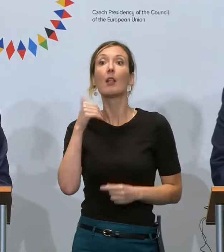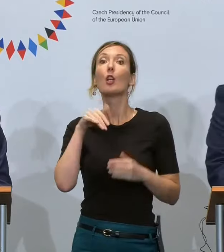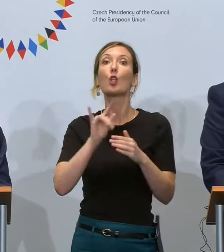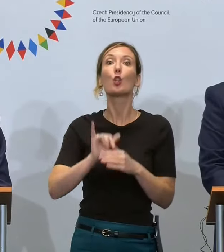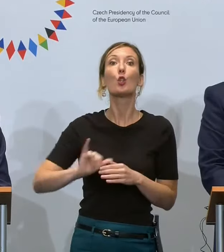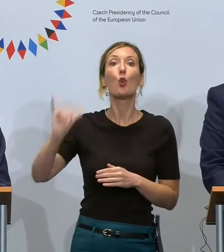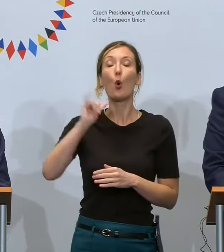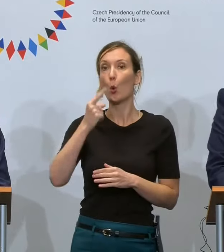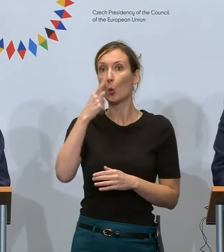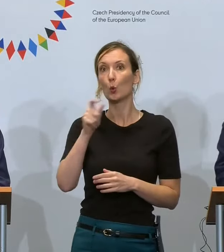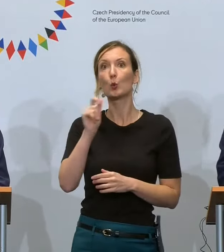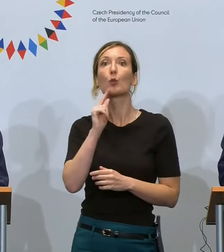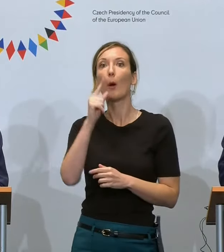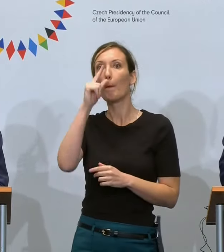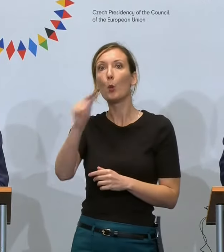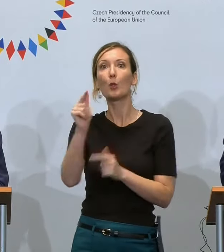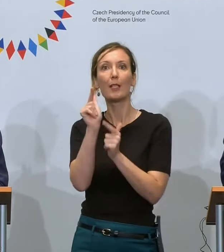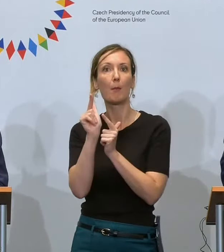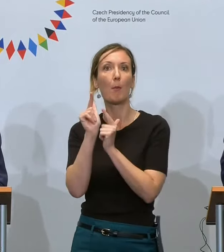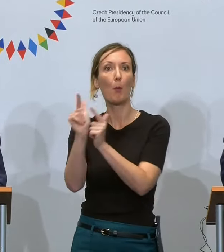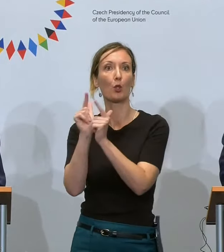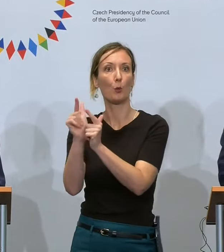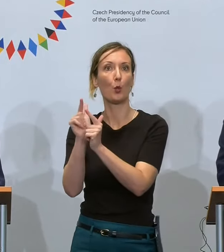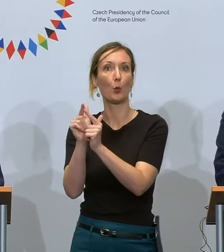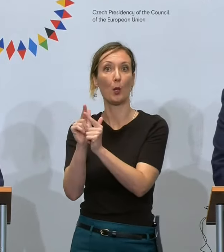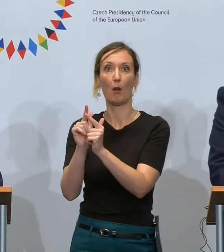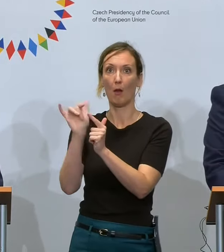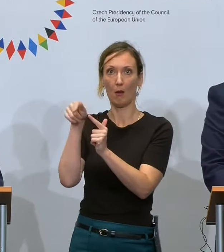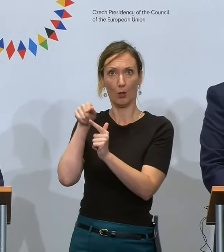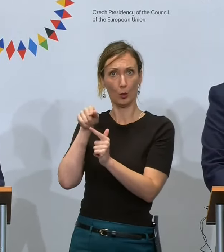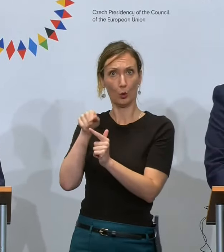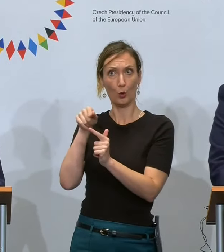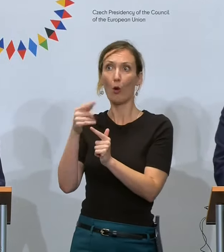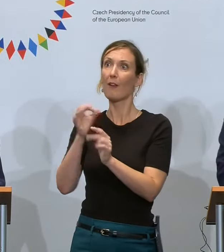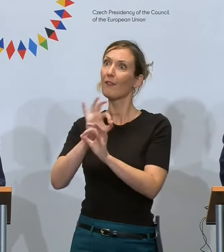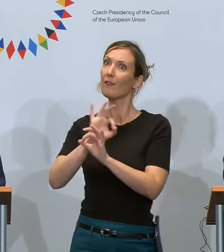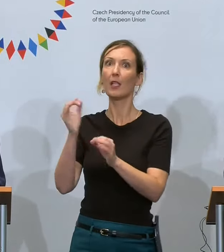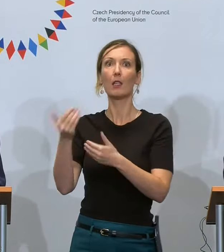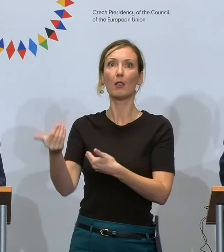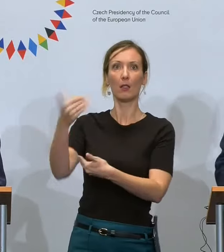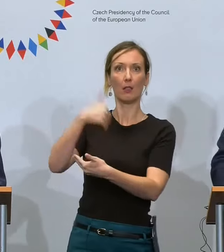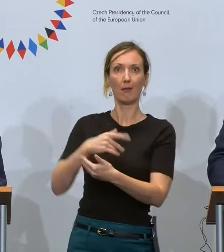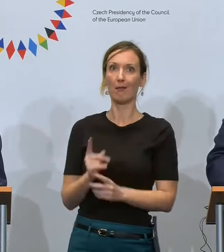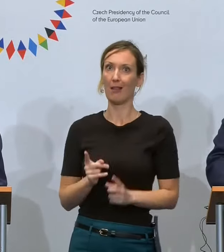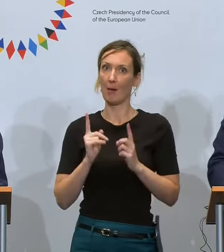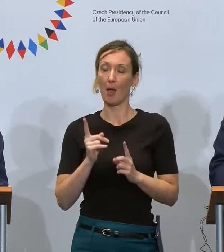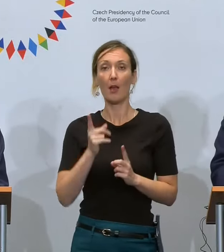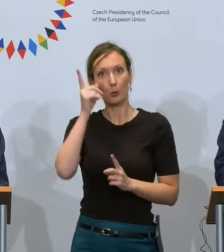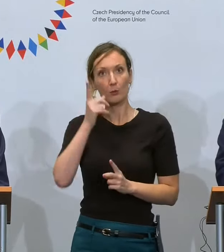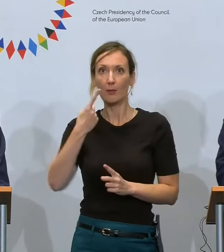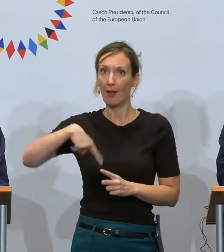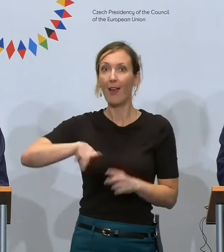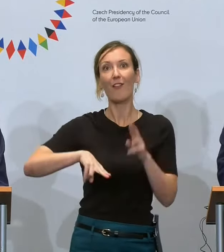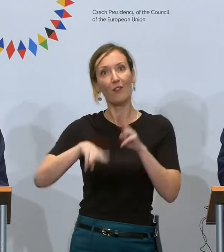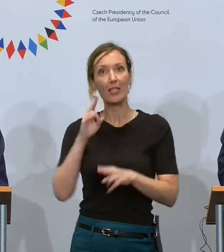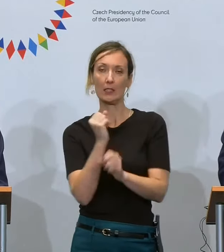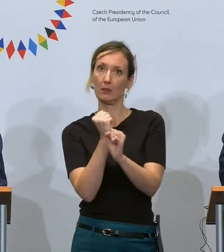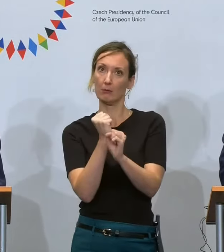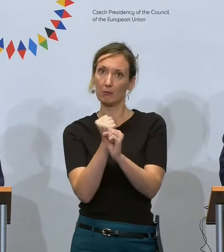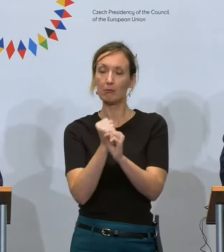regime. But we consider that more has to be done. And therefore, we